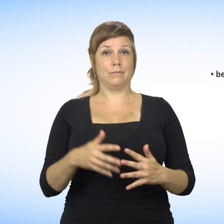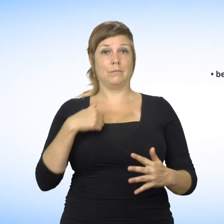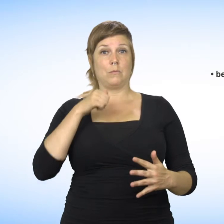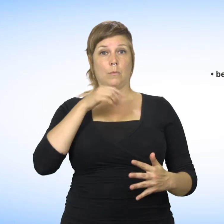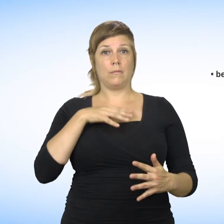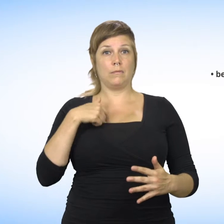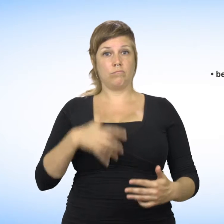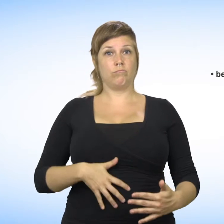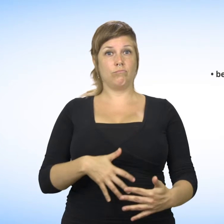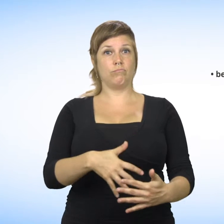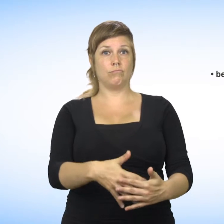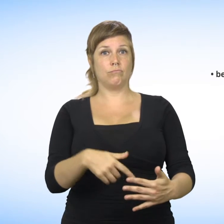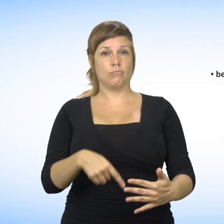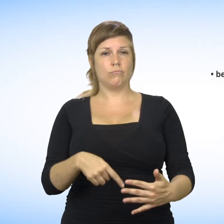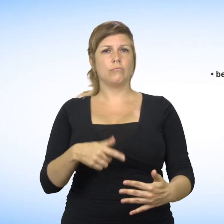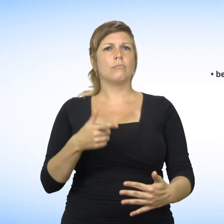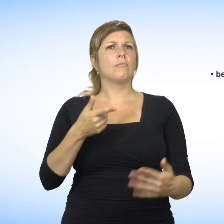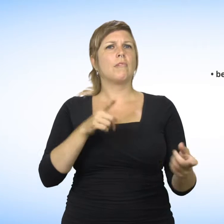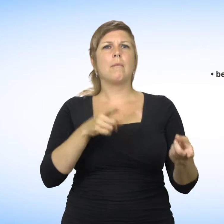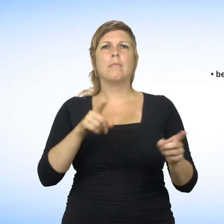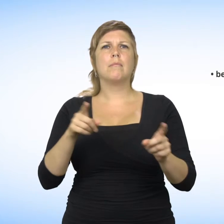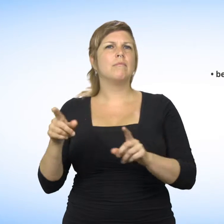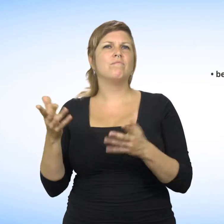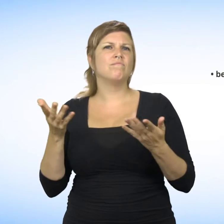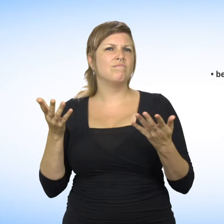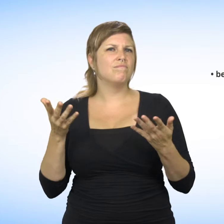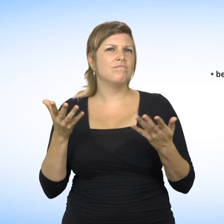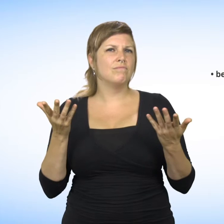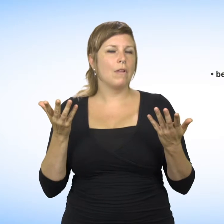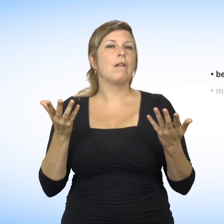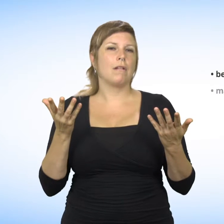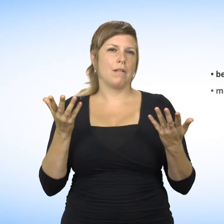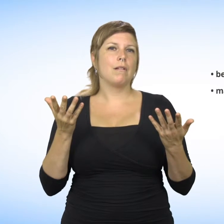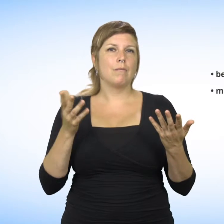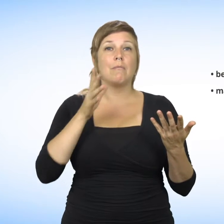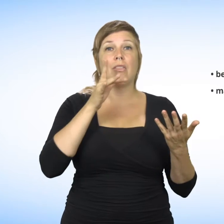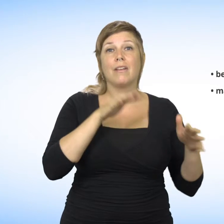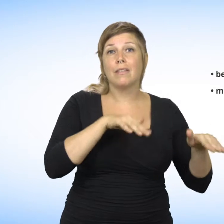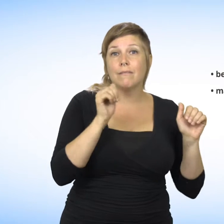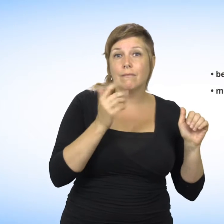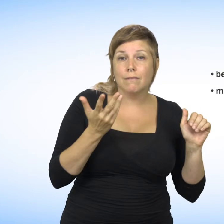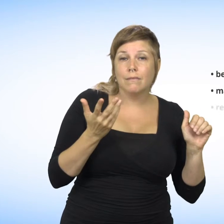Pregnancy includes the state of pregnancy, being pregnant, and everything encompassing it. Maternity